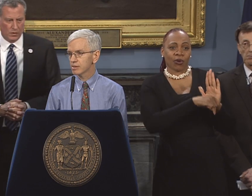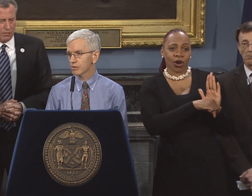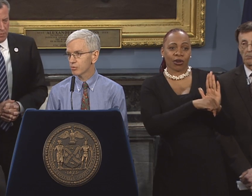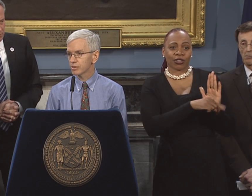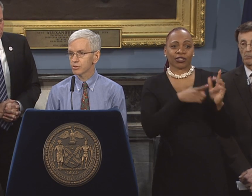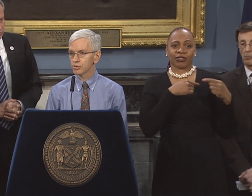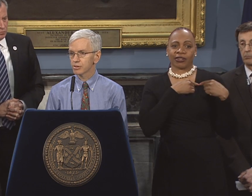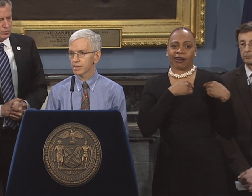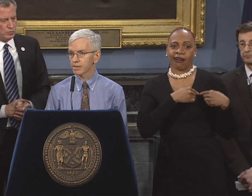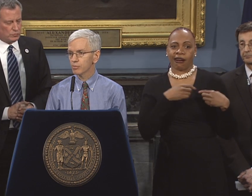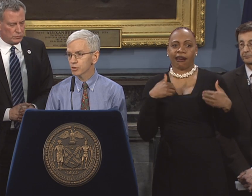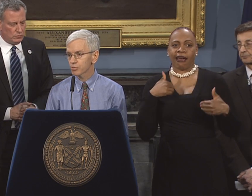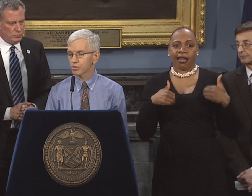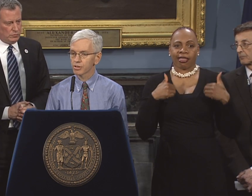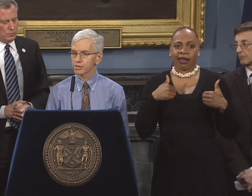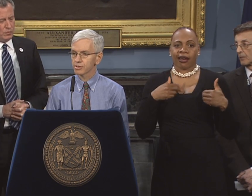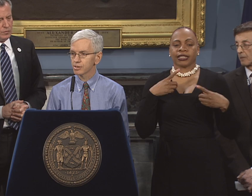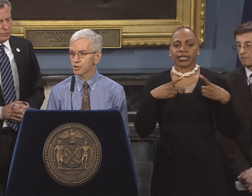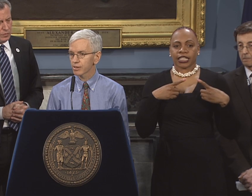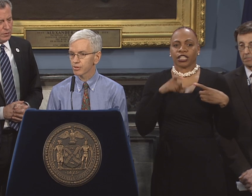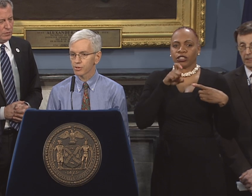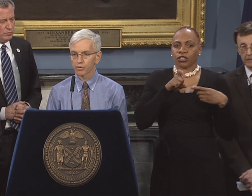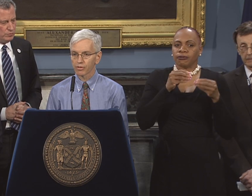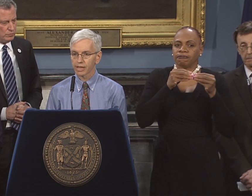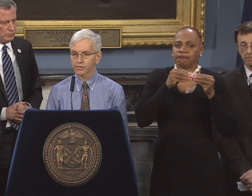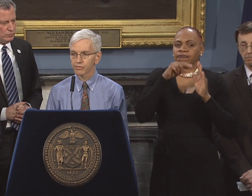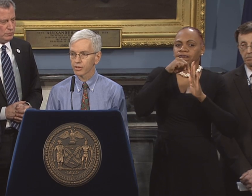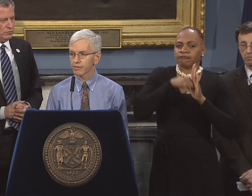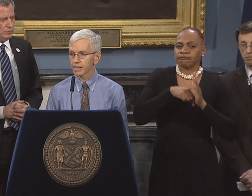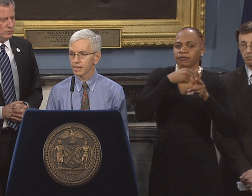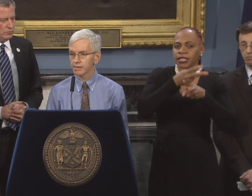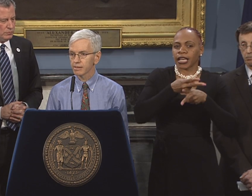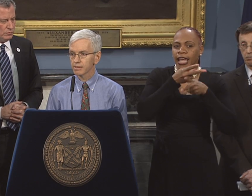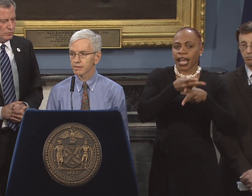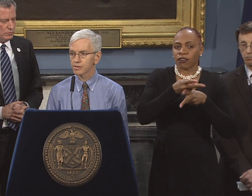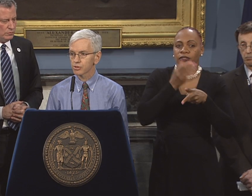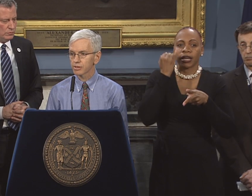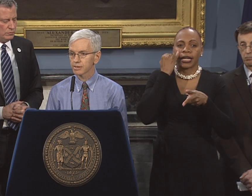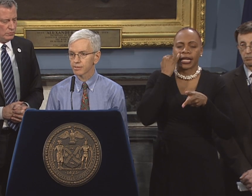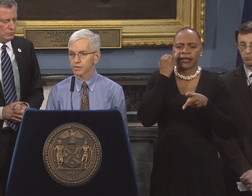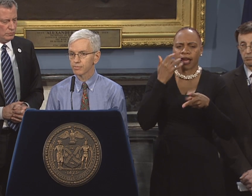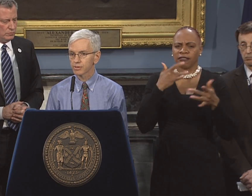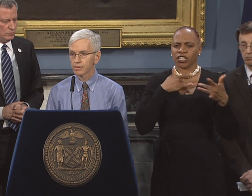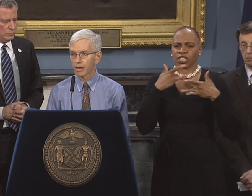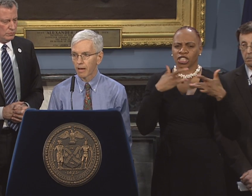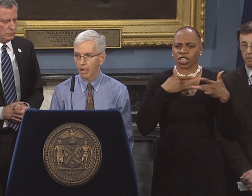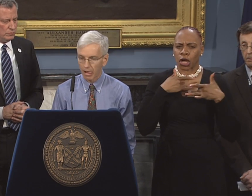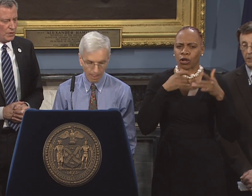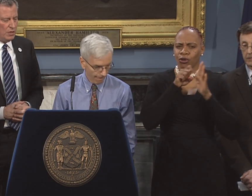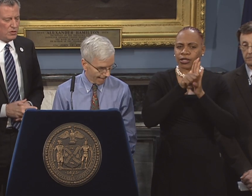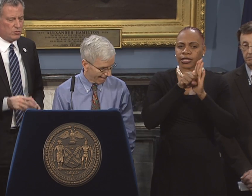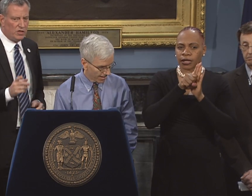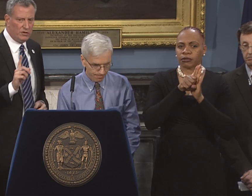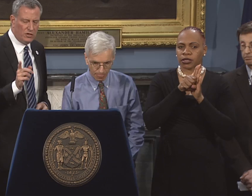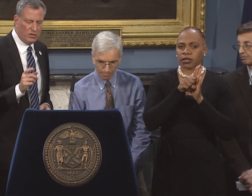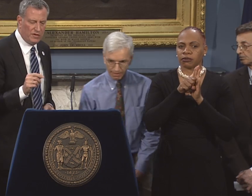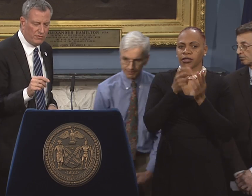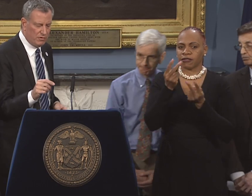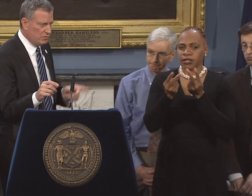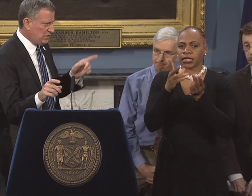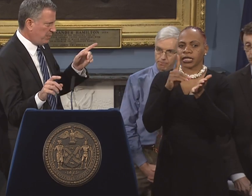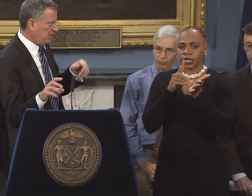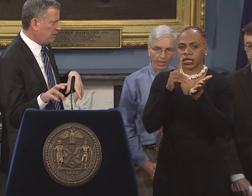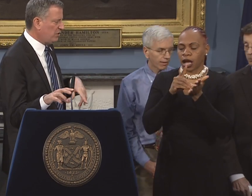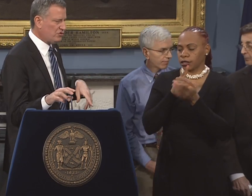lung disease, and they're the ones who should take the most precautions and check with their providers if they're having any concerning symptoms. Just one other note on